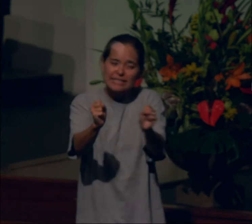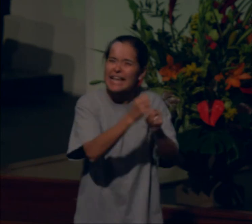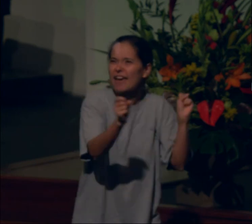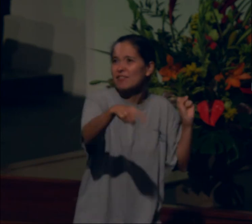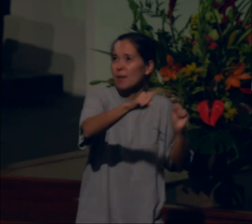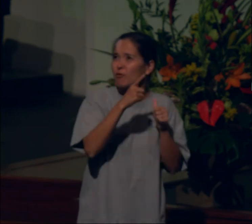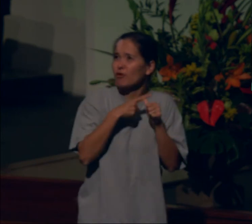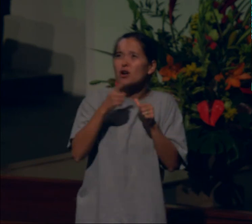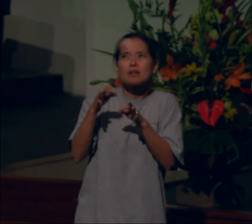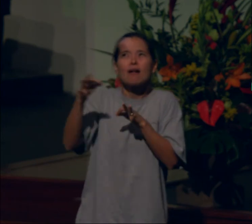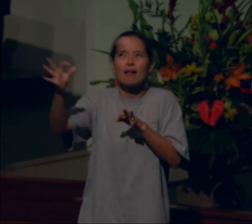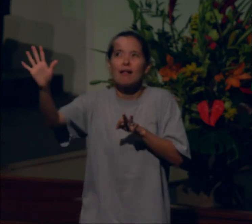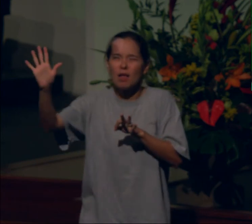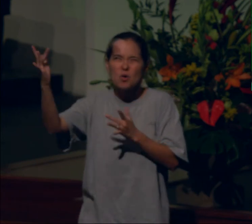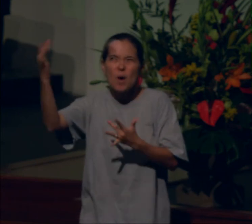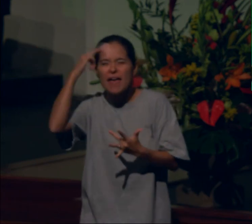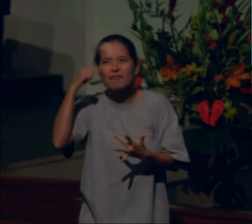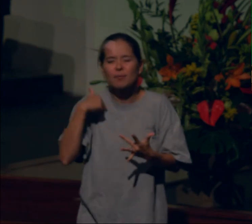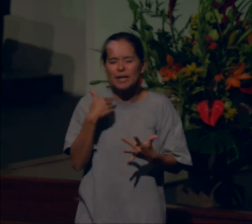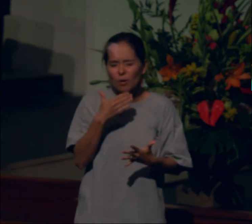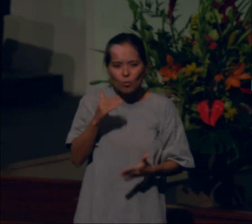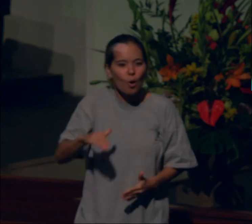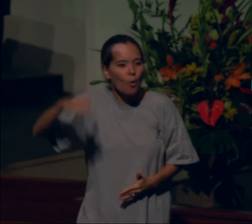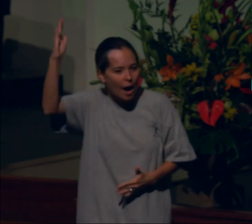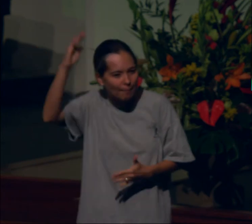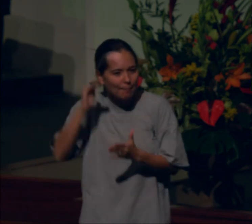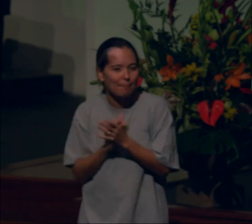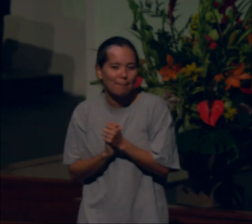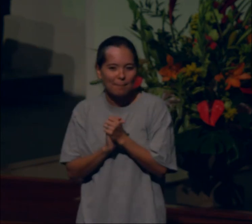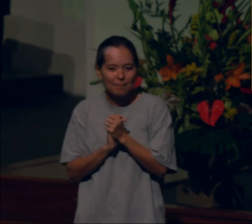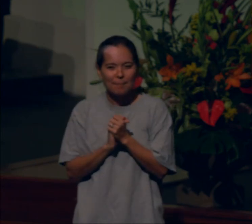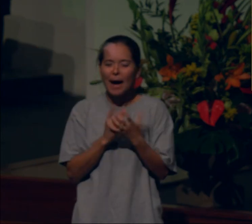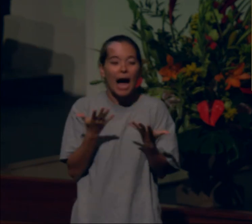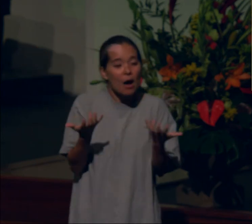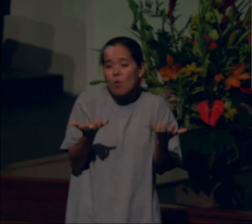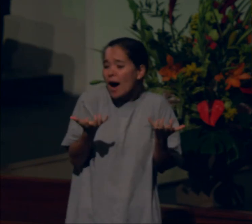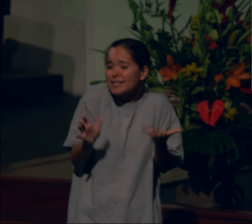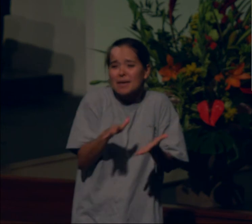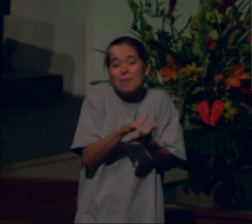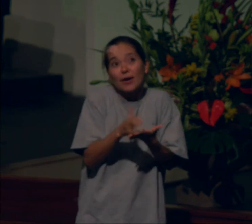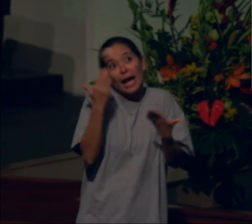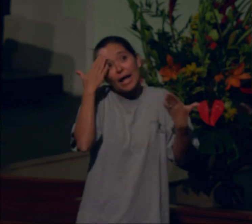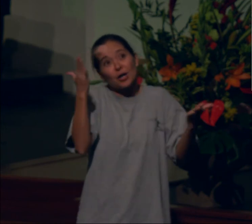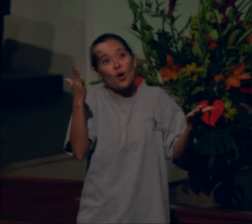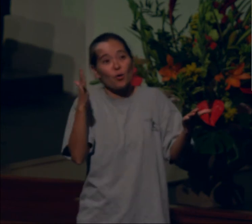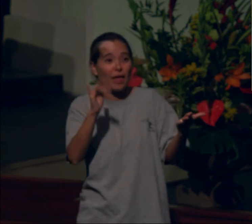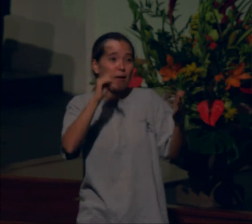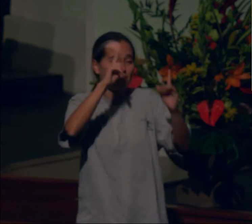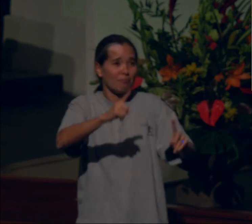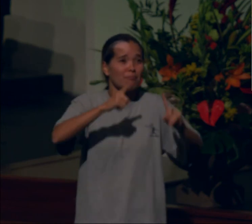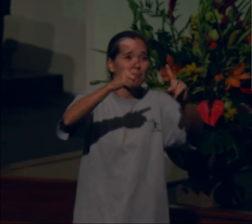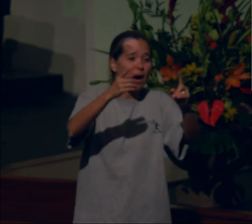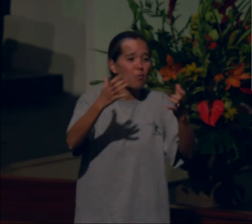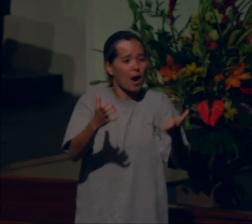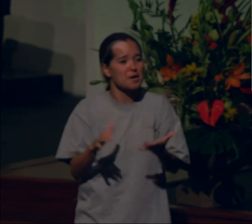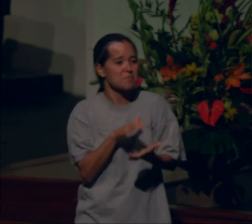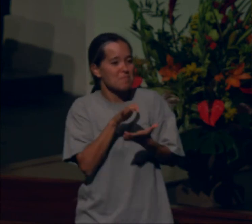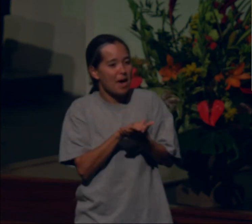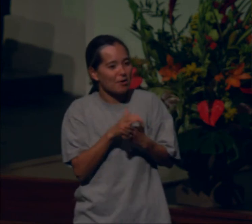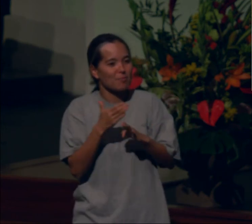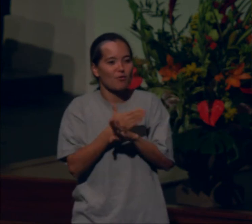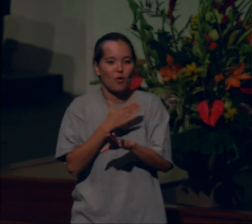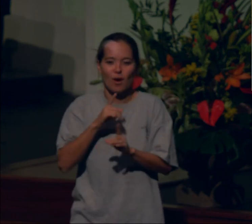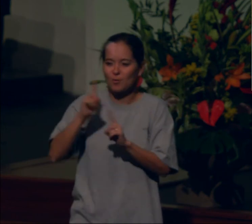it has nothing to do with my personal wants, but I just wanted to get married. I don't know. It's just, it was in me. And one day I was